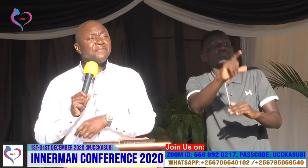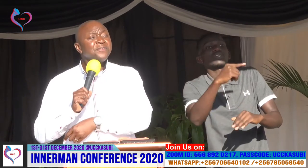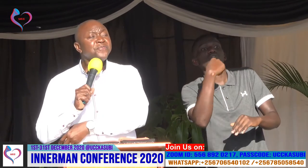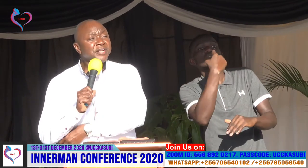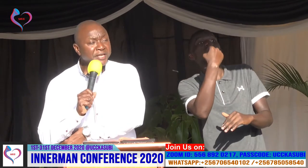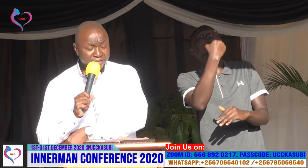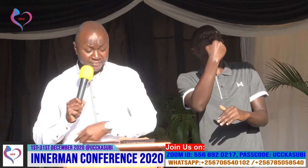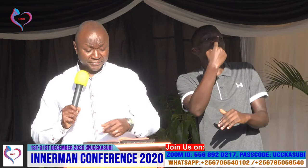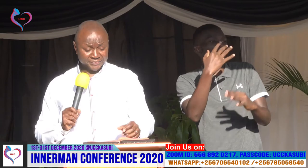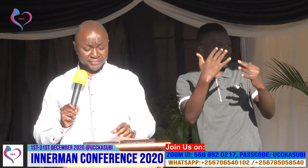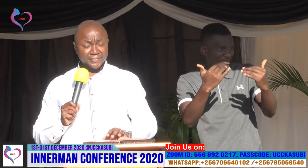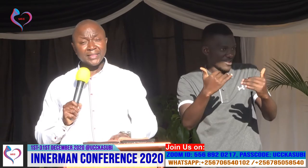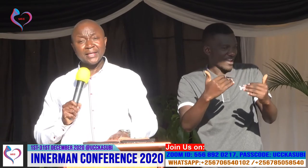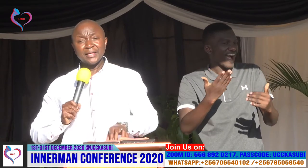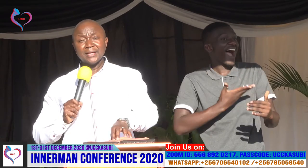telling you, I have a feeling.